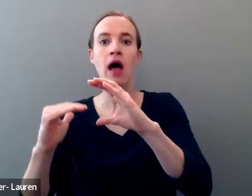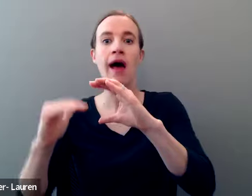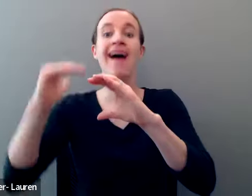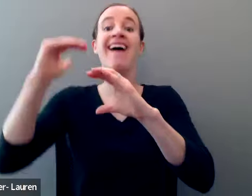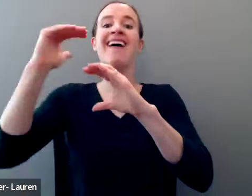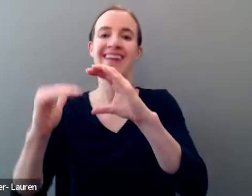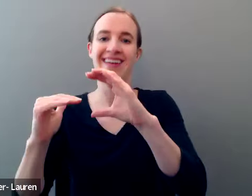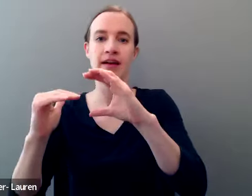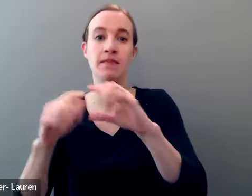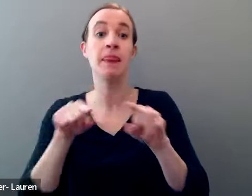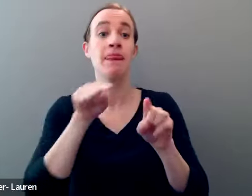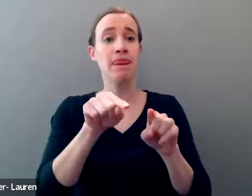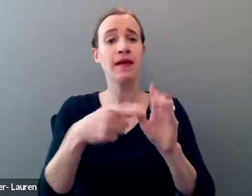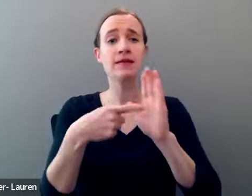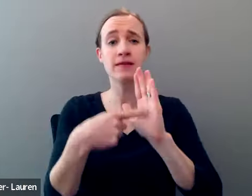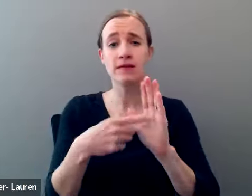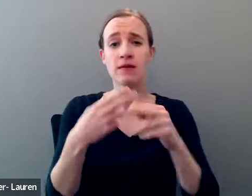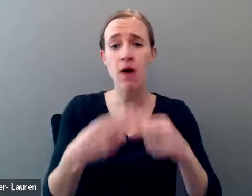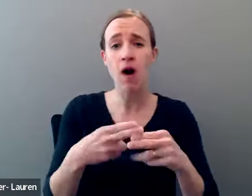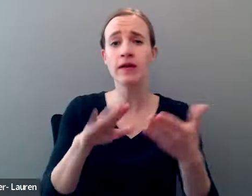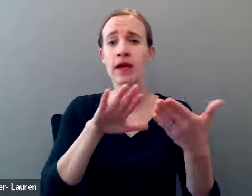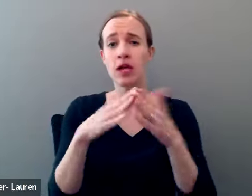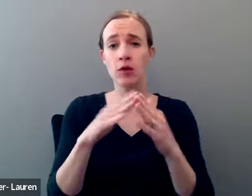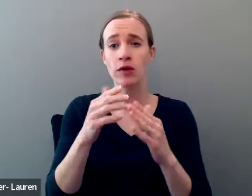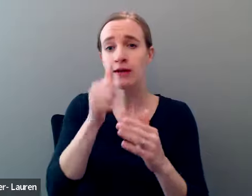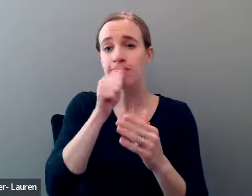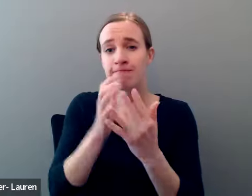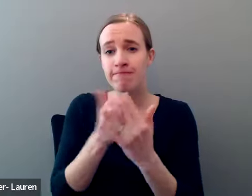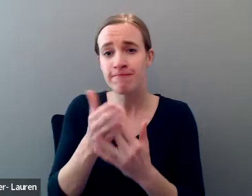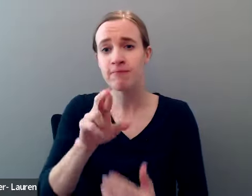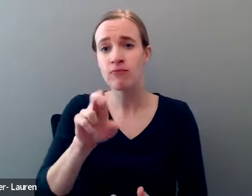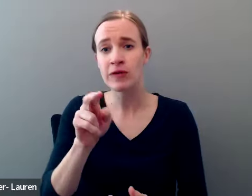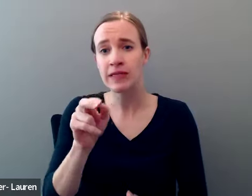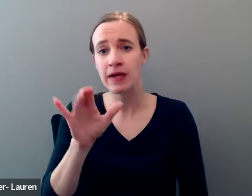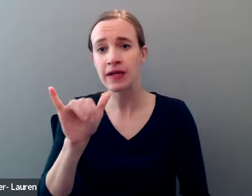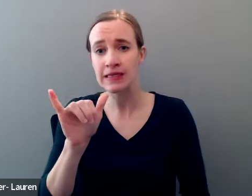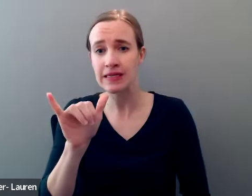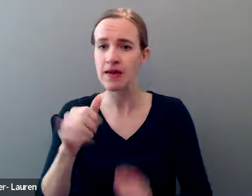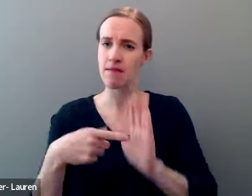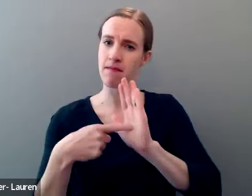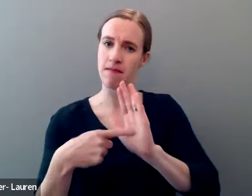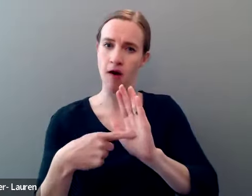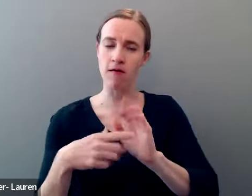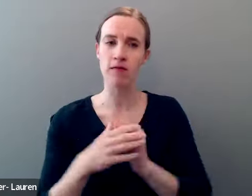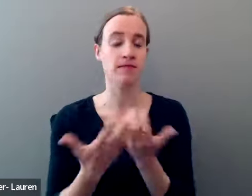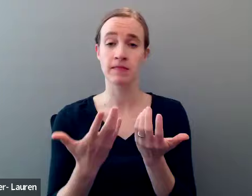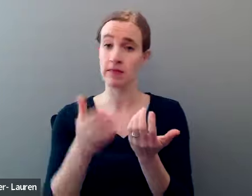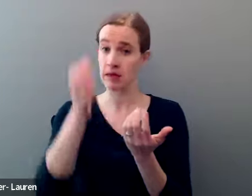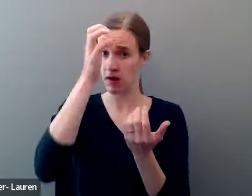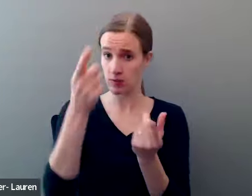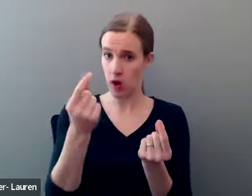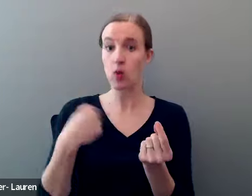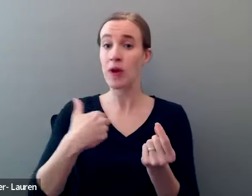resiliency model. The basic concept is that we have a resiliency zone.